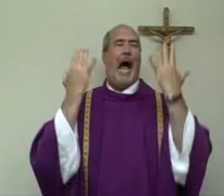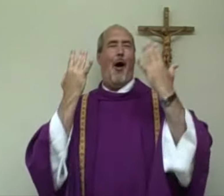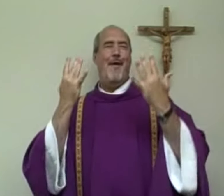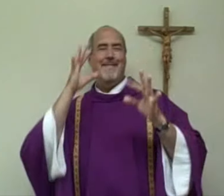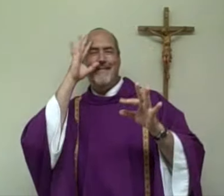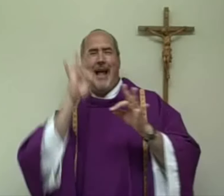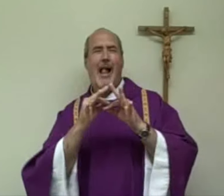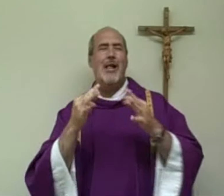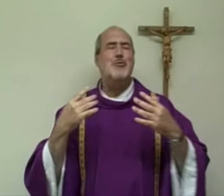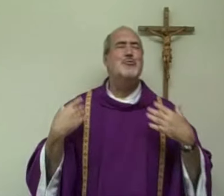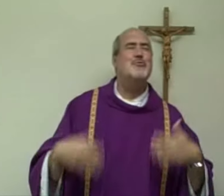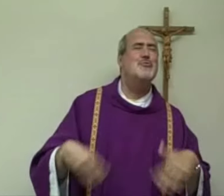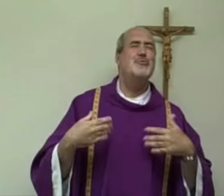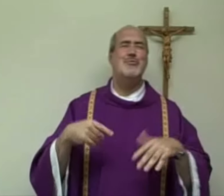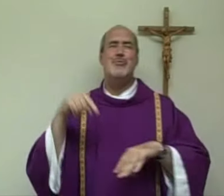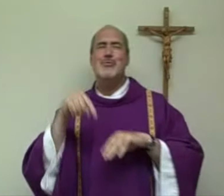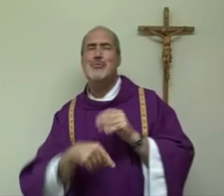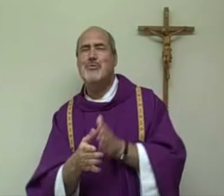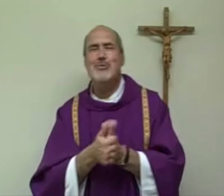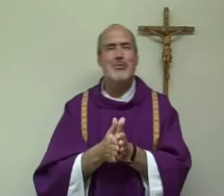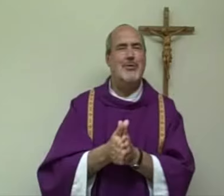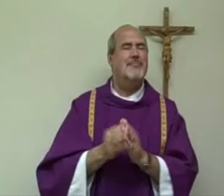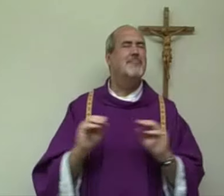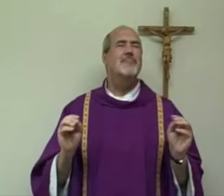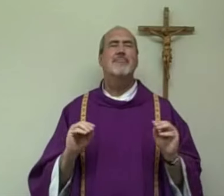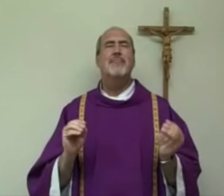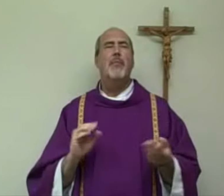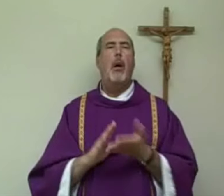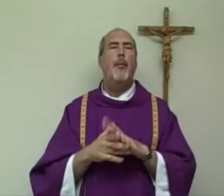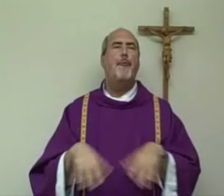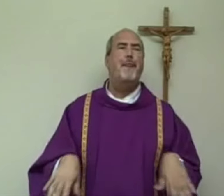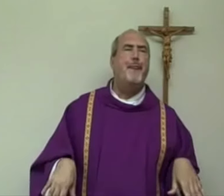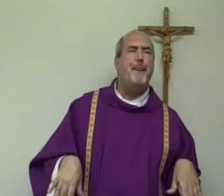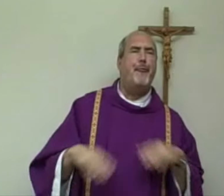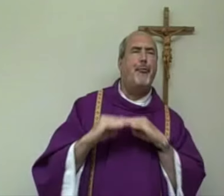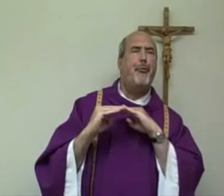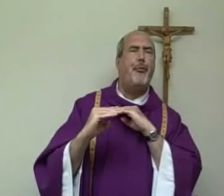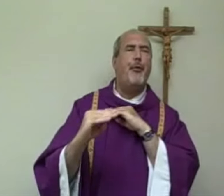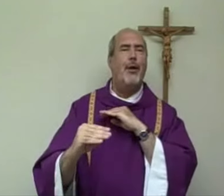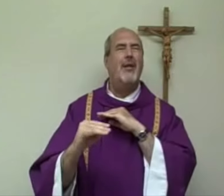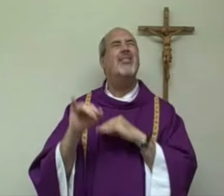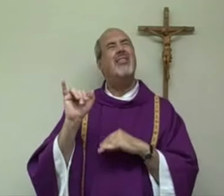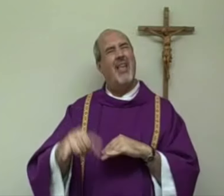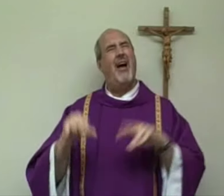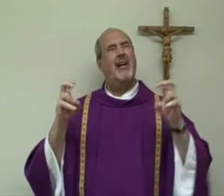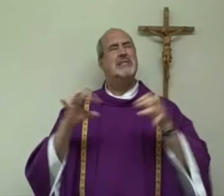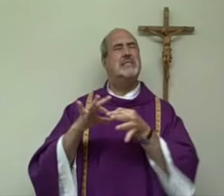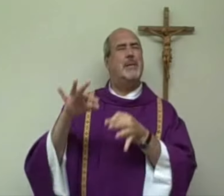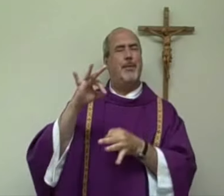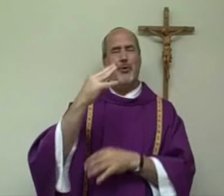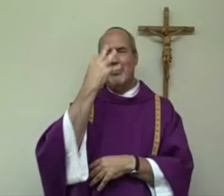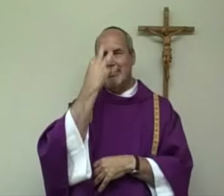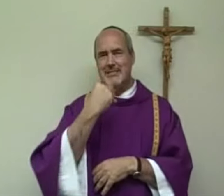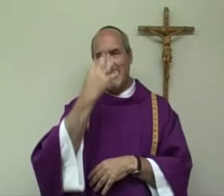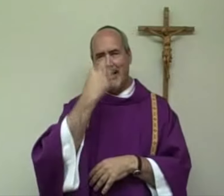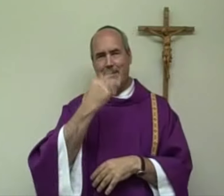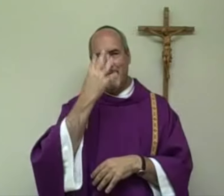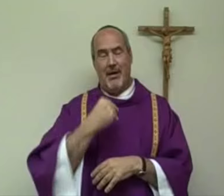don't feel any of that inspiration or the fire in their hearts or the spirit. They just sit there and go through it, and